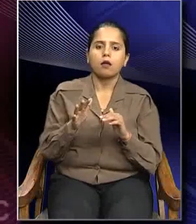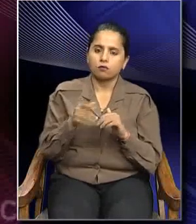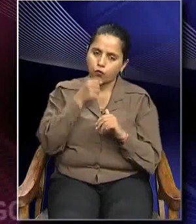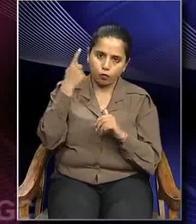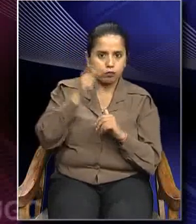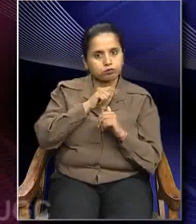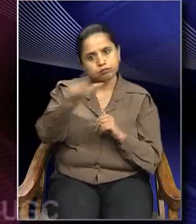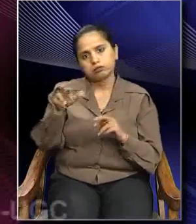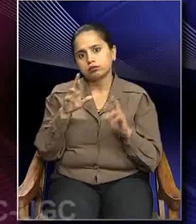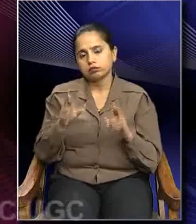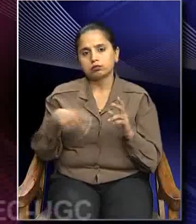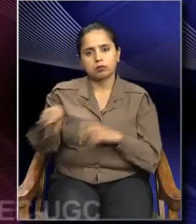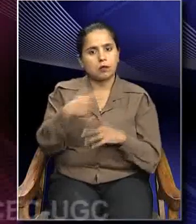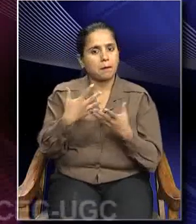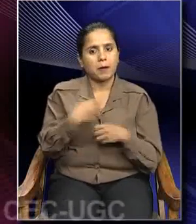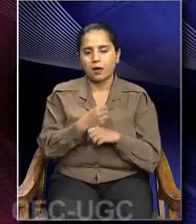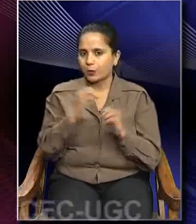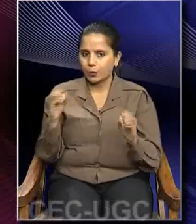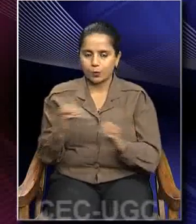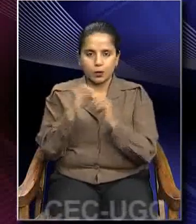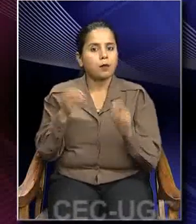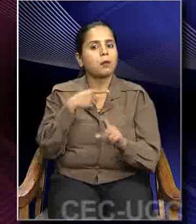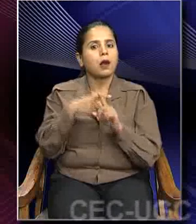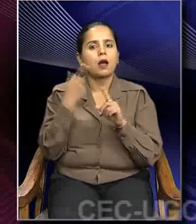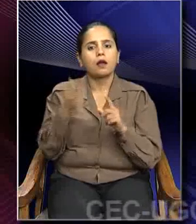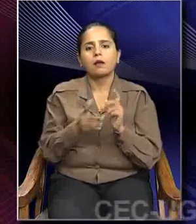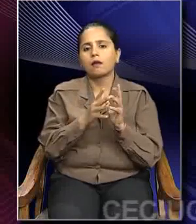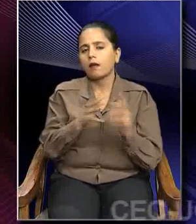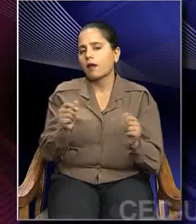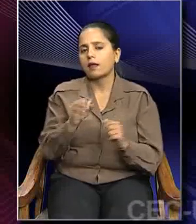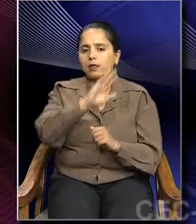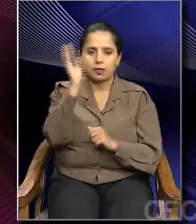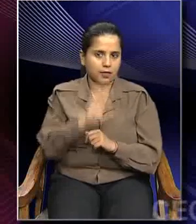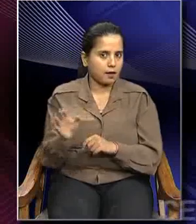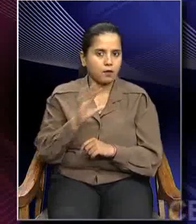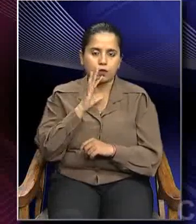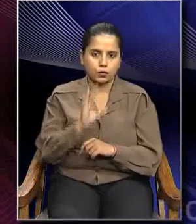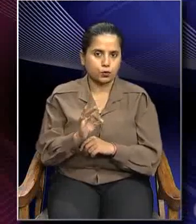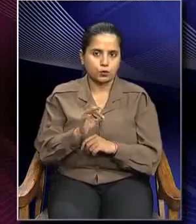forever. It is uncreated and it is imperishable.